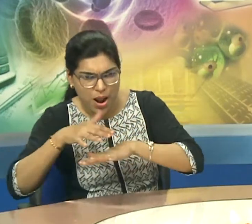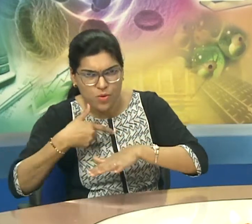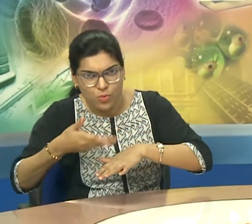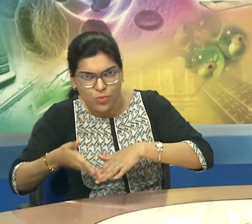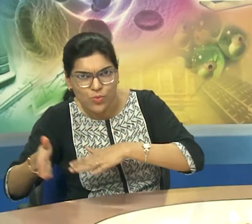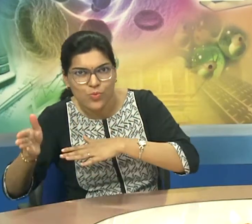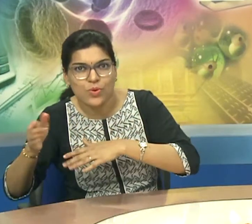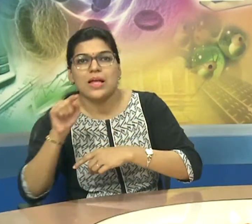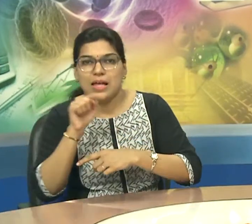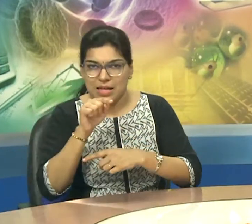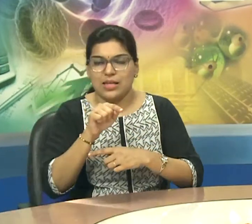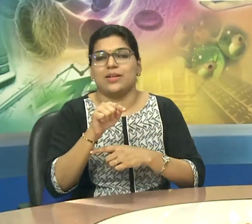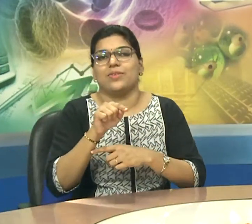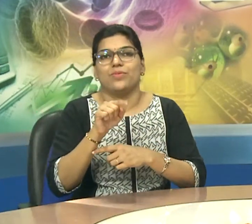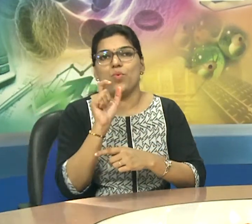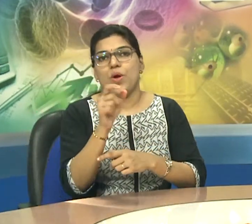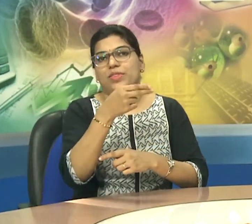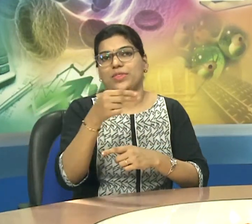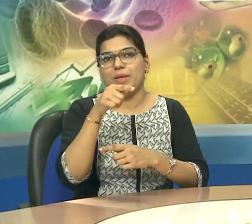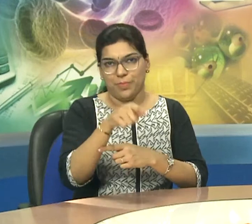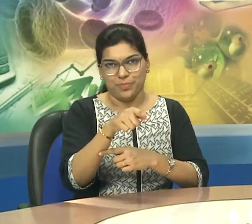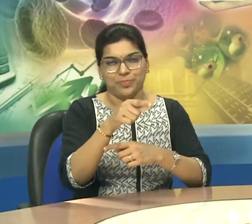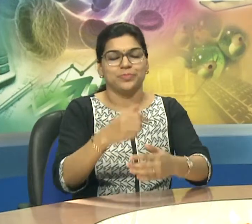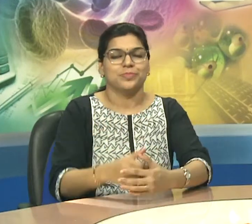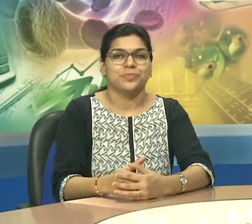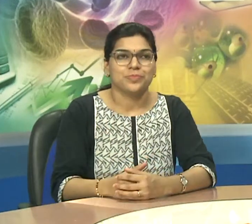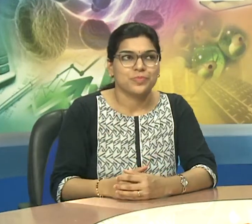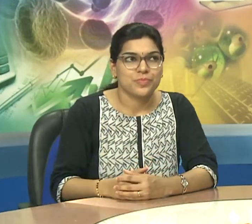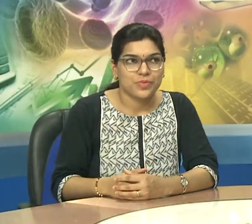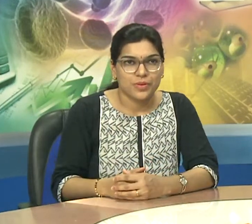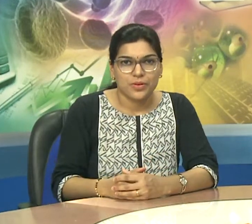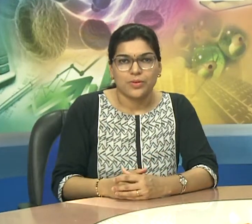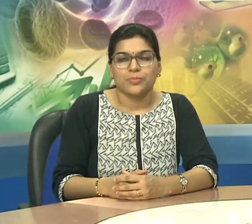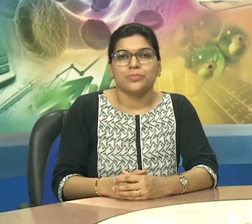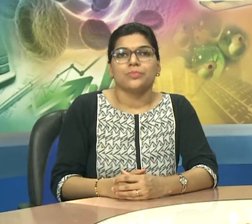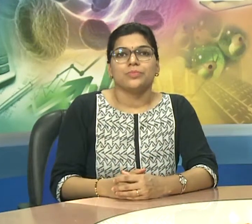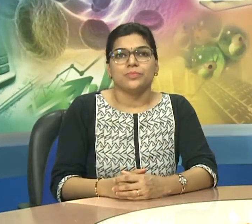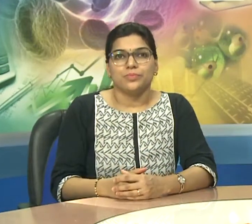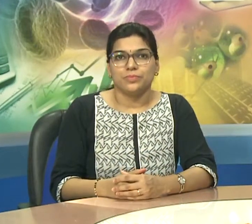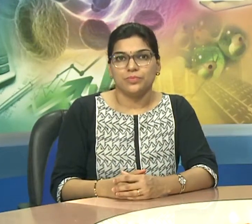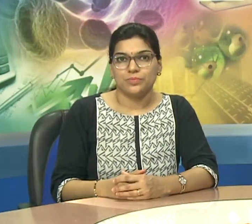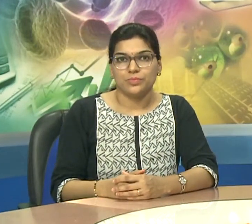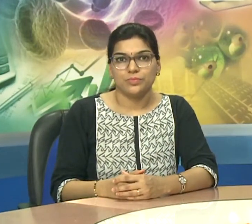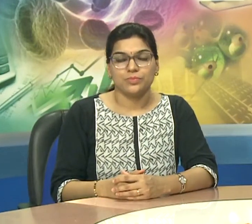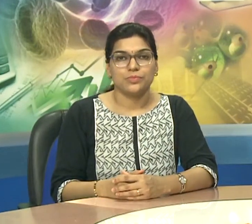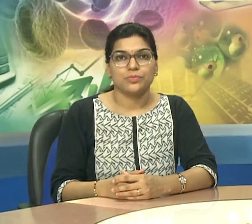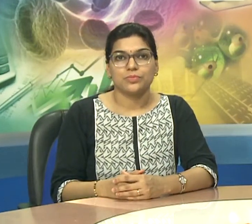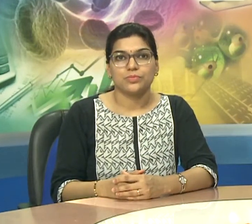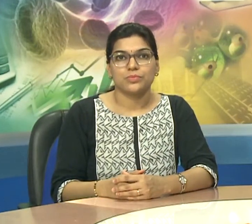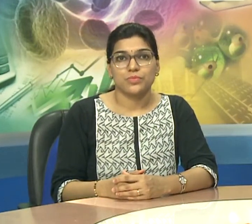It is just like will, use of will.